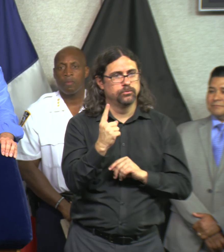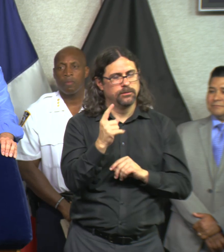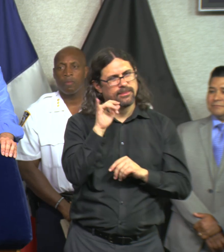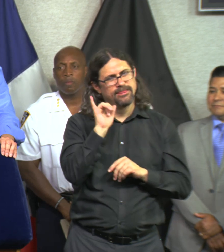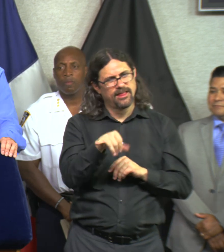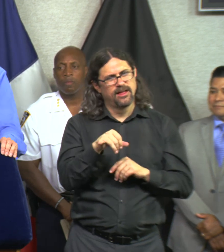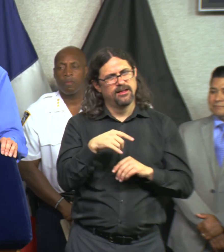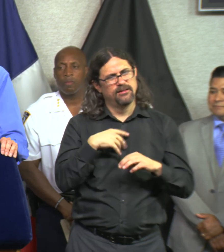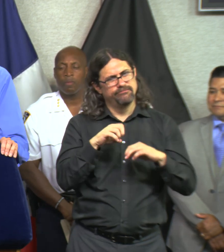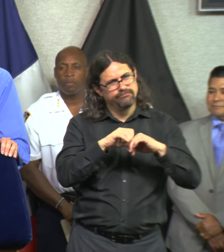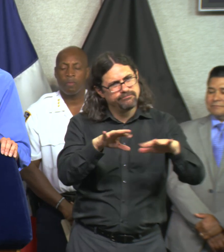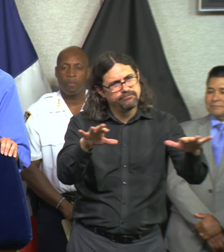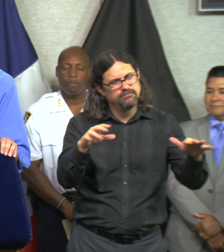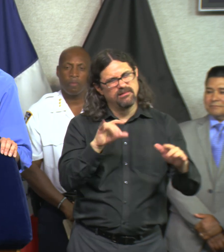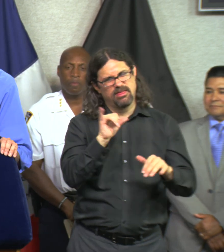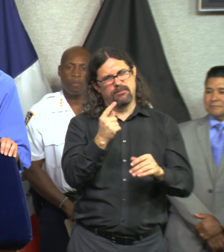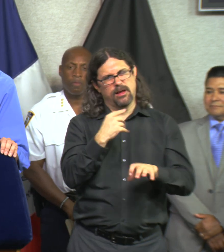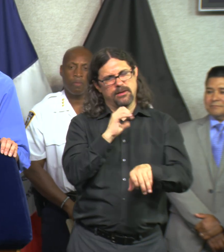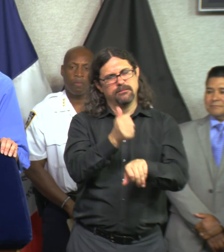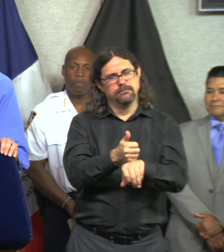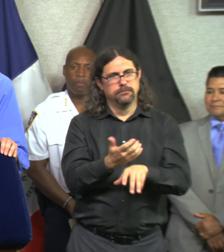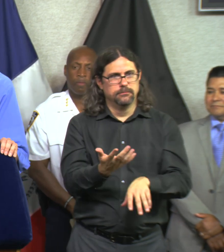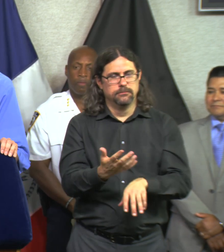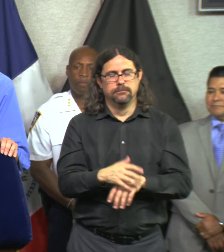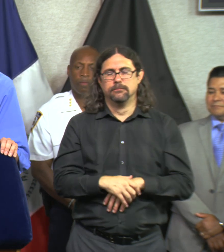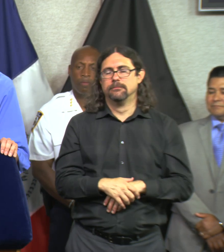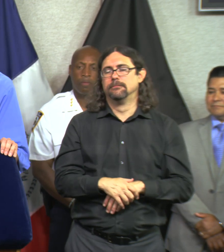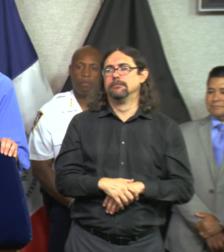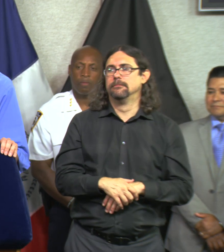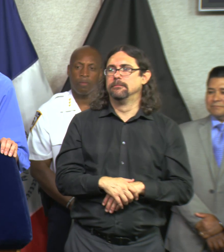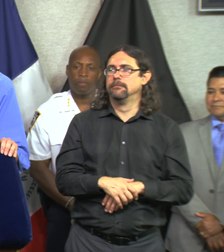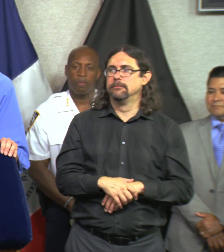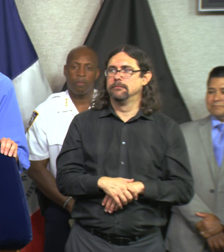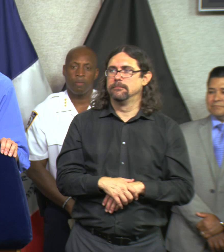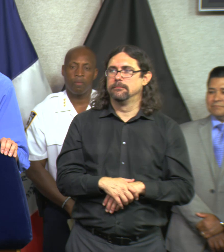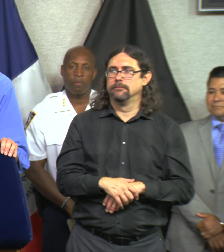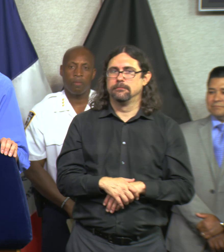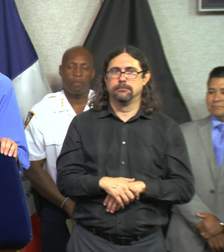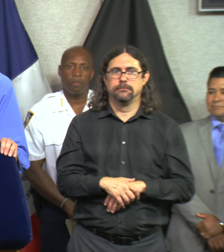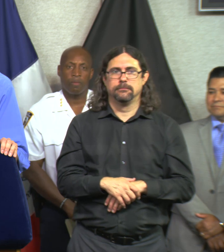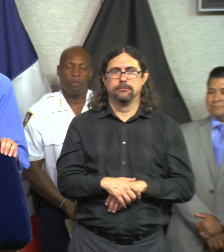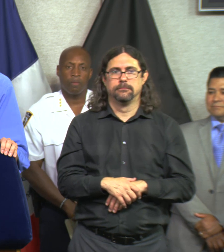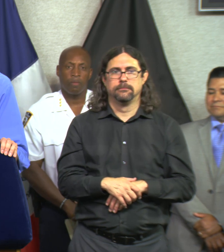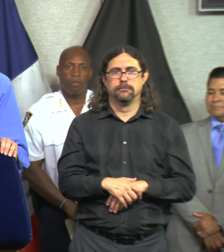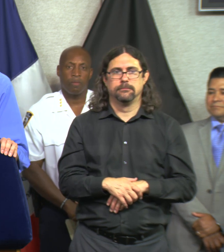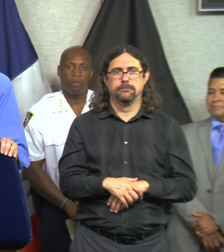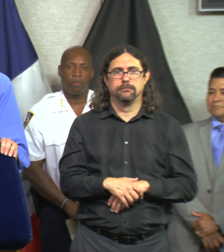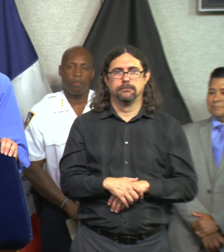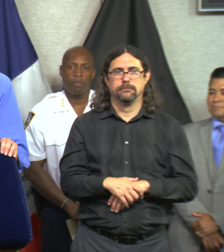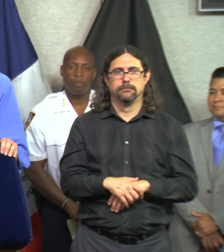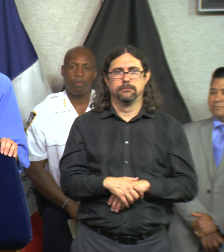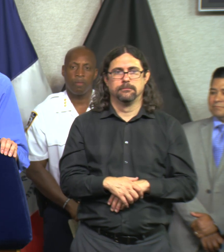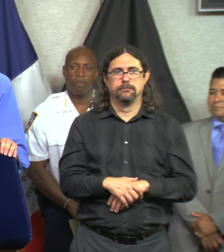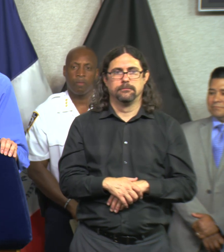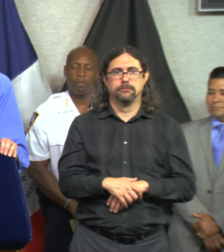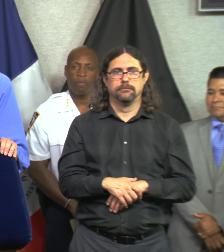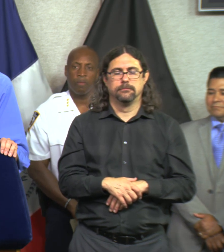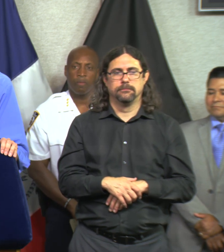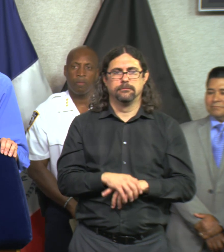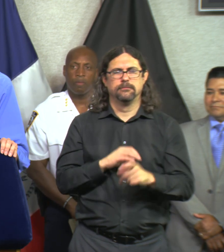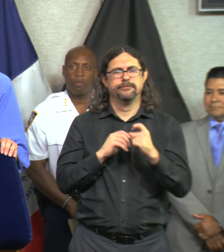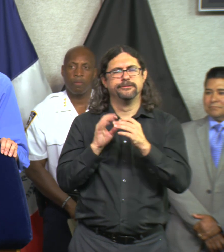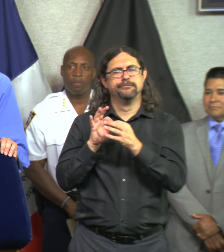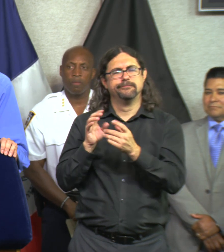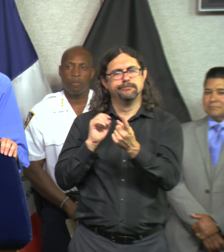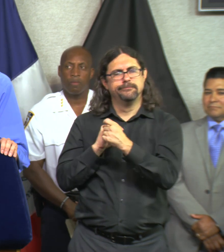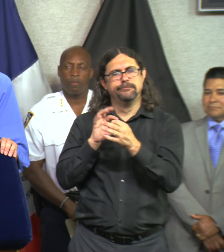stage. Yeah. Can you discuss your obligations under the police union contract relating to discipline and due process? The lawyers would